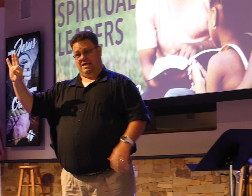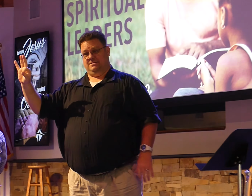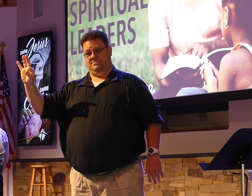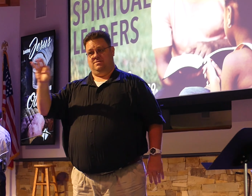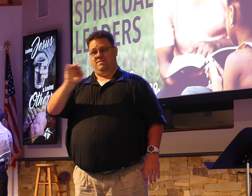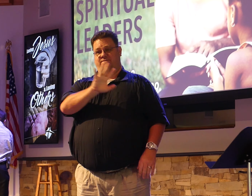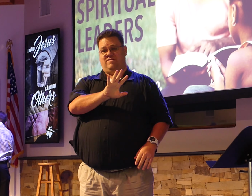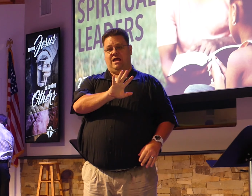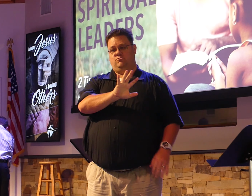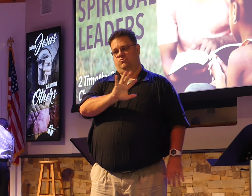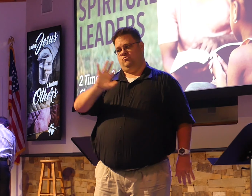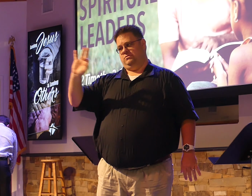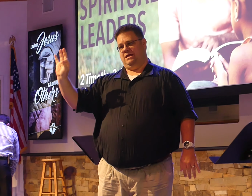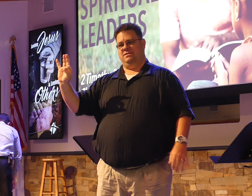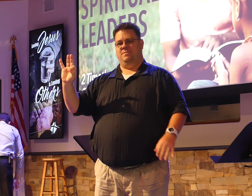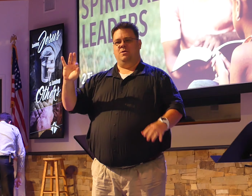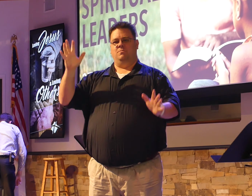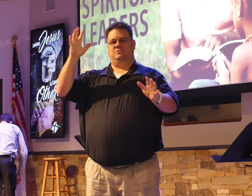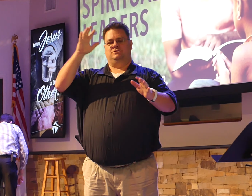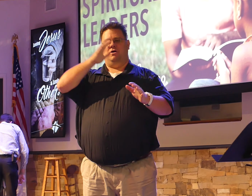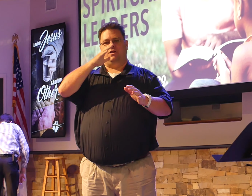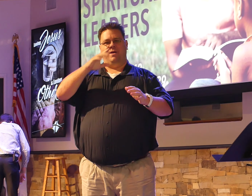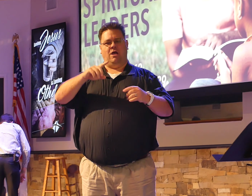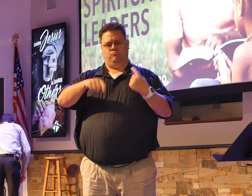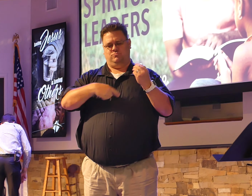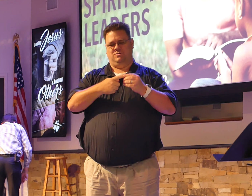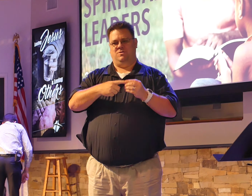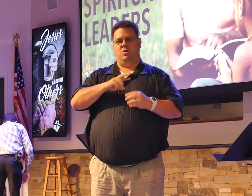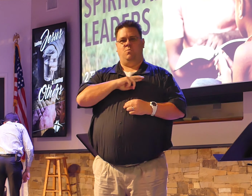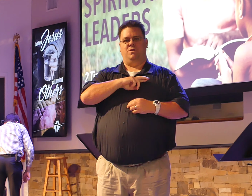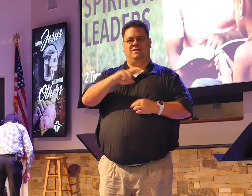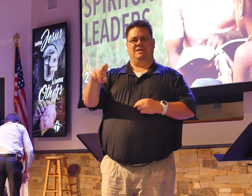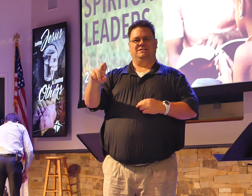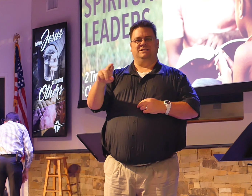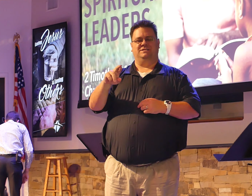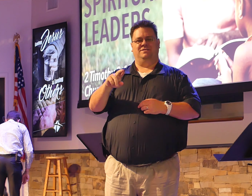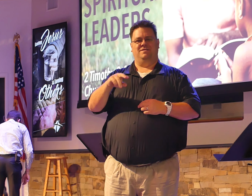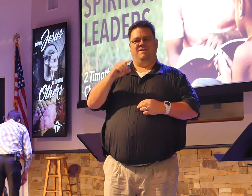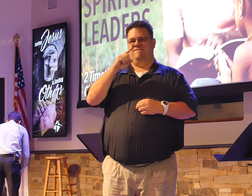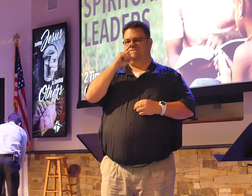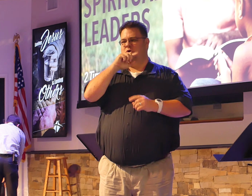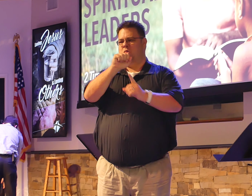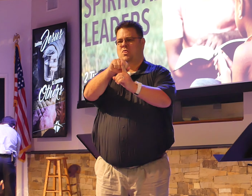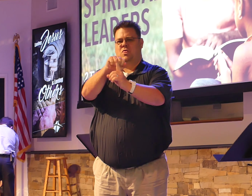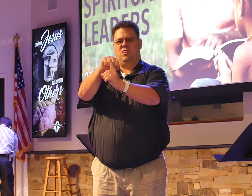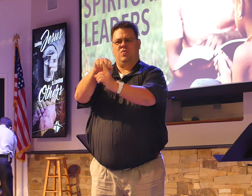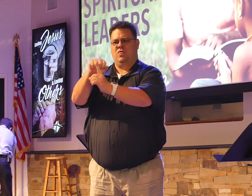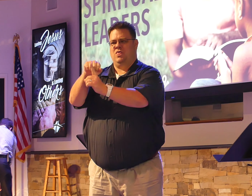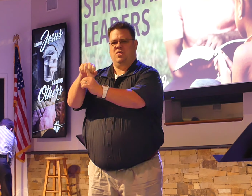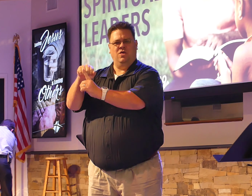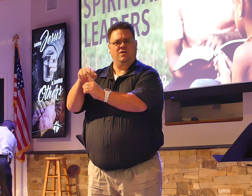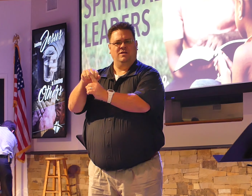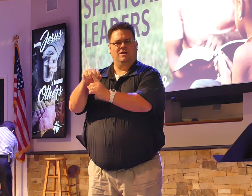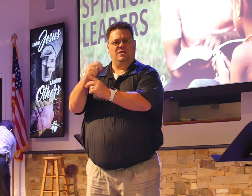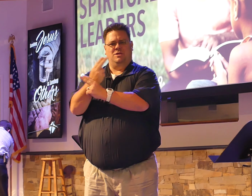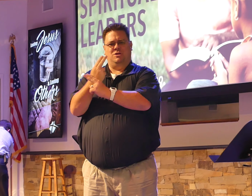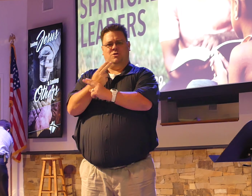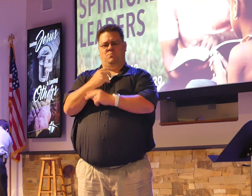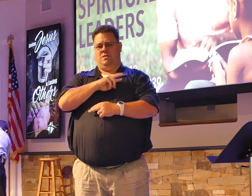religious scammers. Remember that? And the fact that they're out there, they try to use religion for their own selfish purposes. But